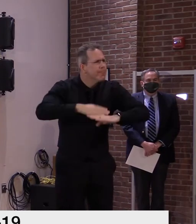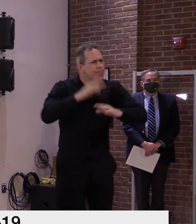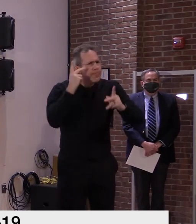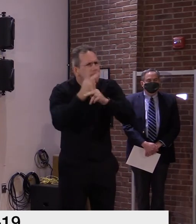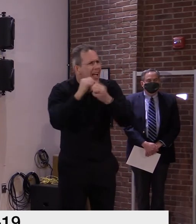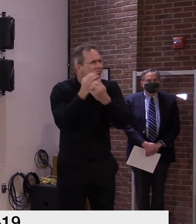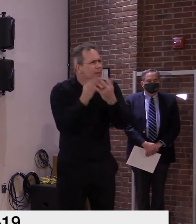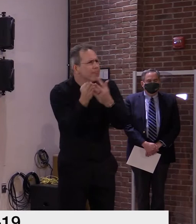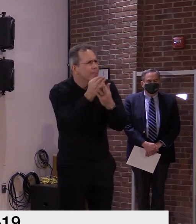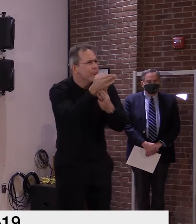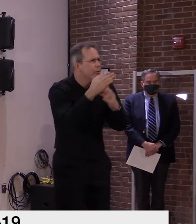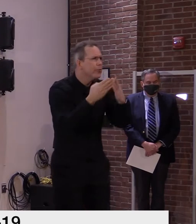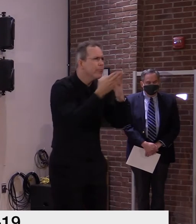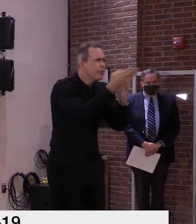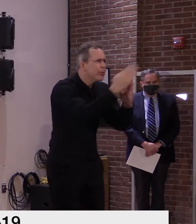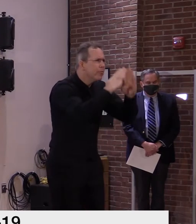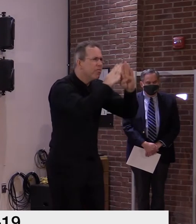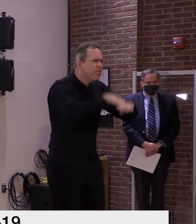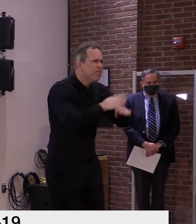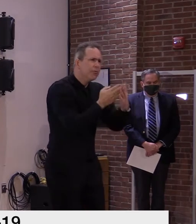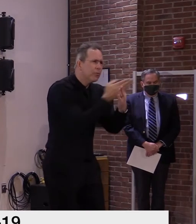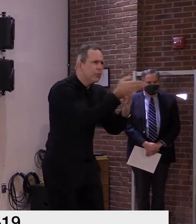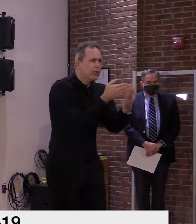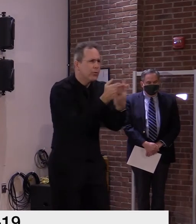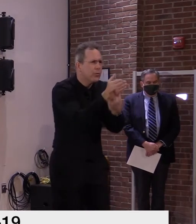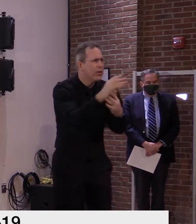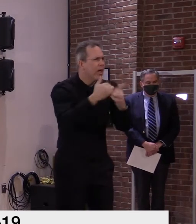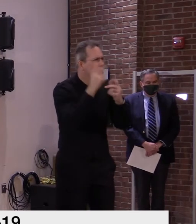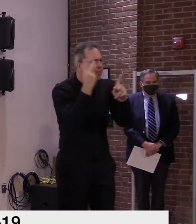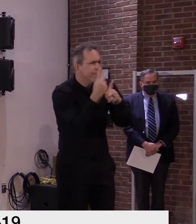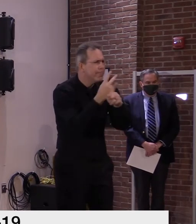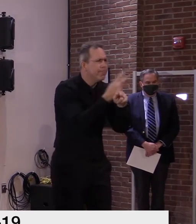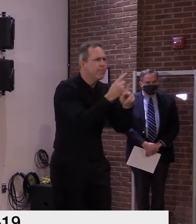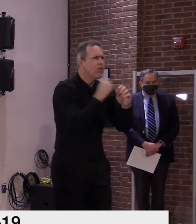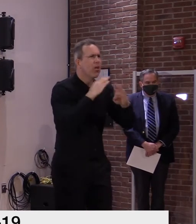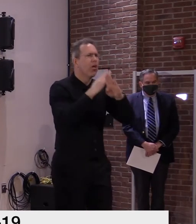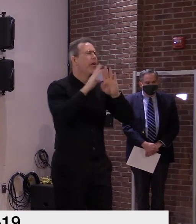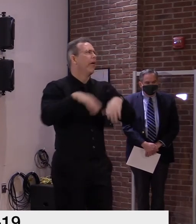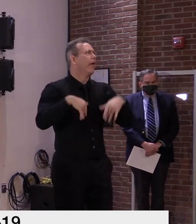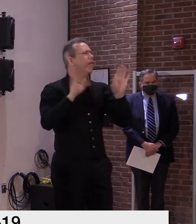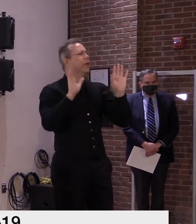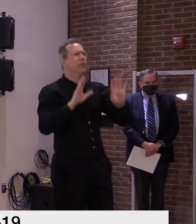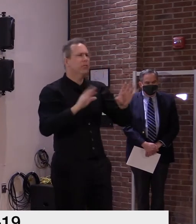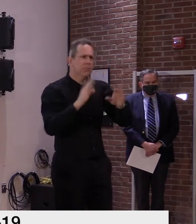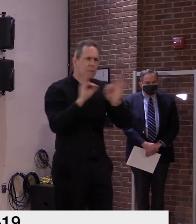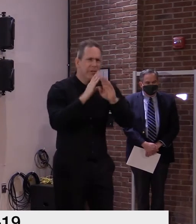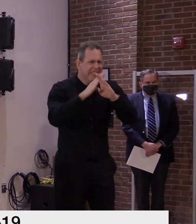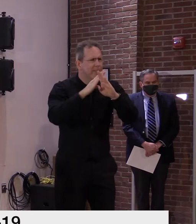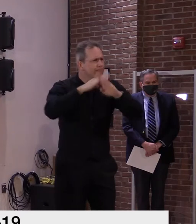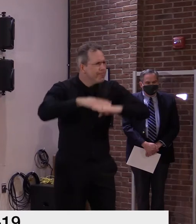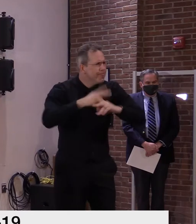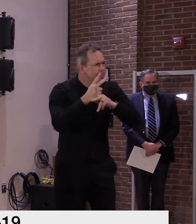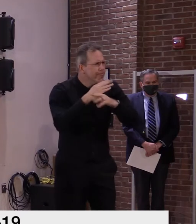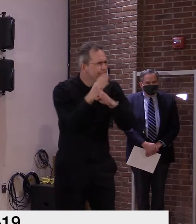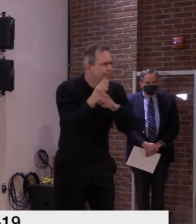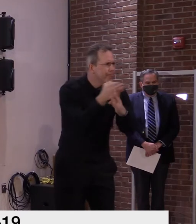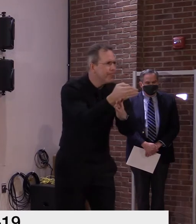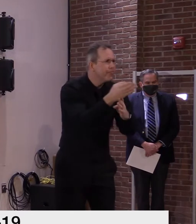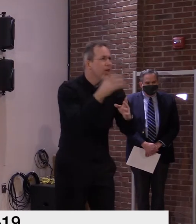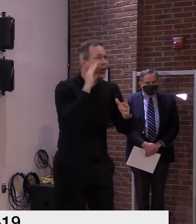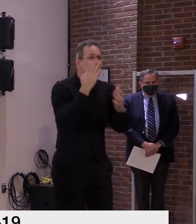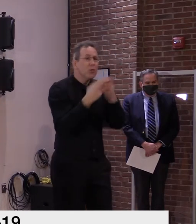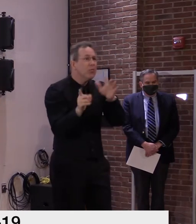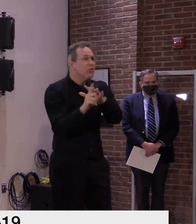the roadblocks, and we can achieve this goal while managing cases when they do occur. We